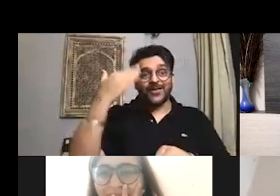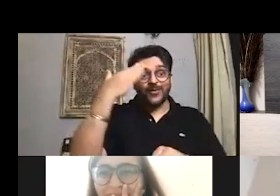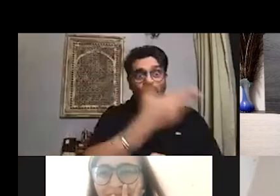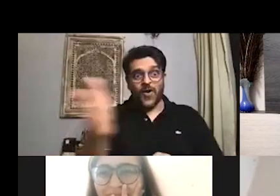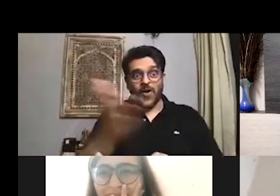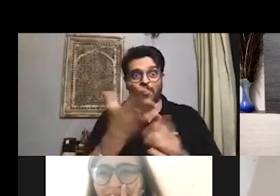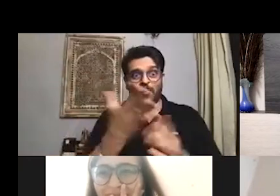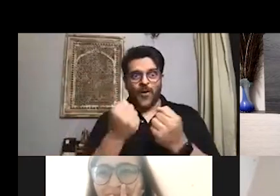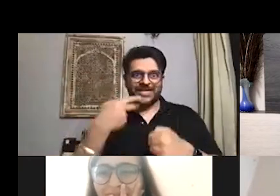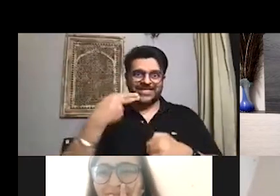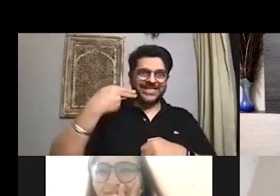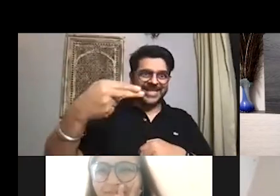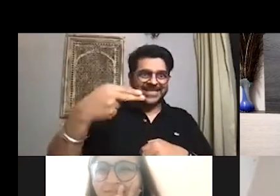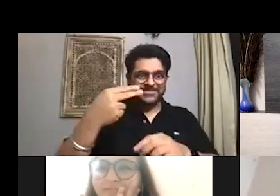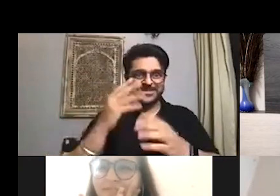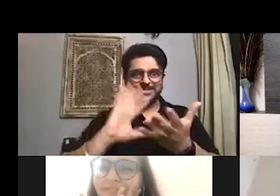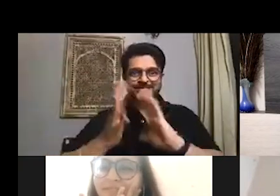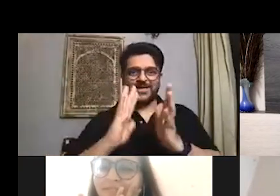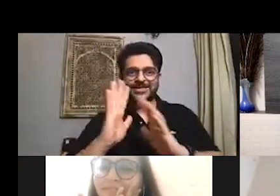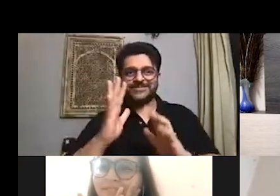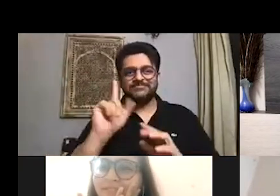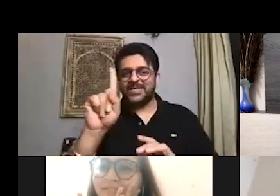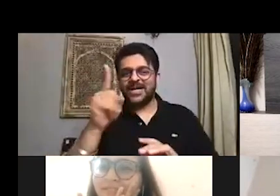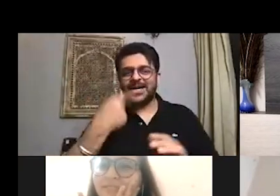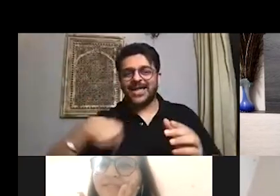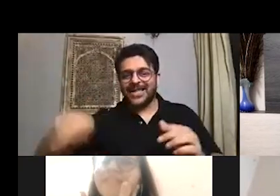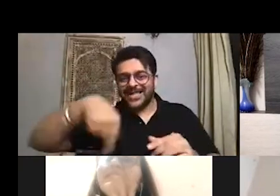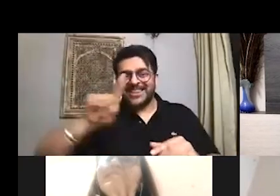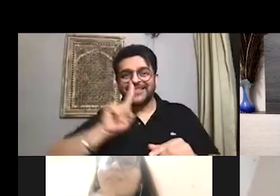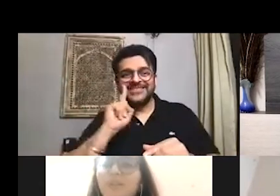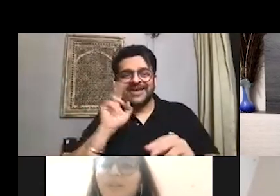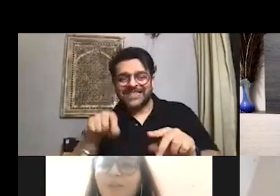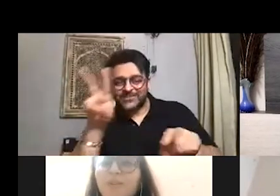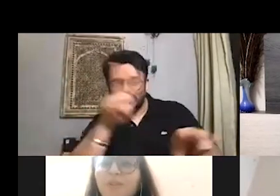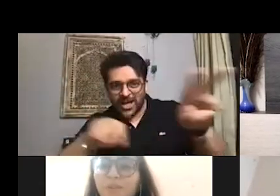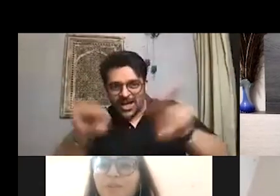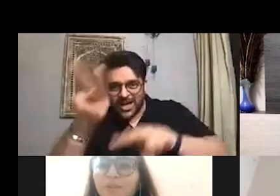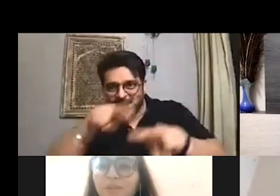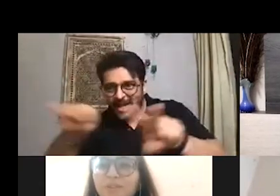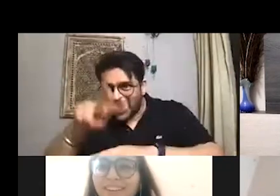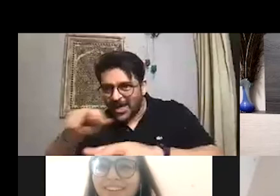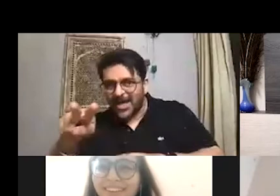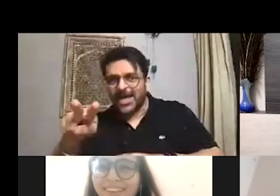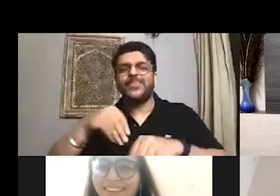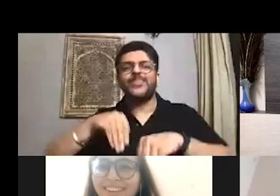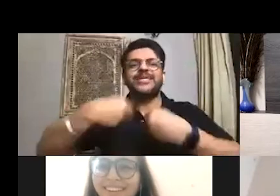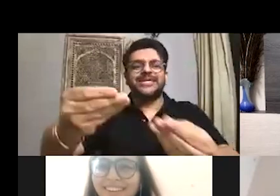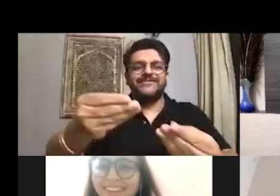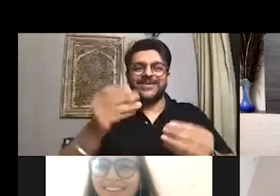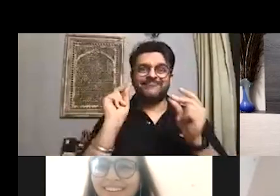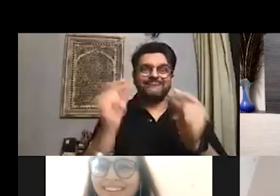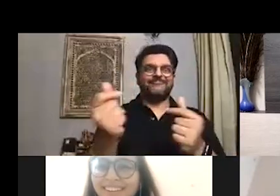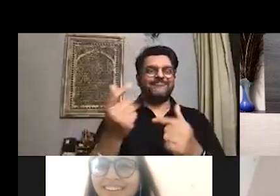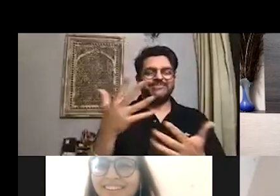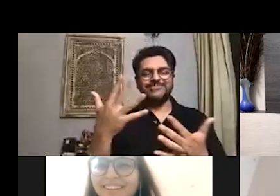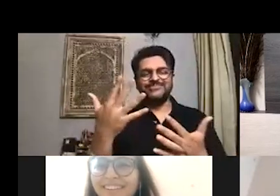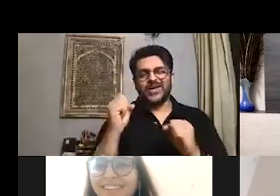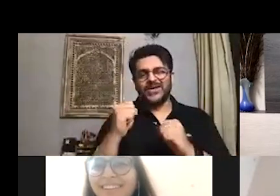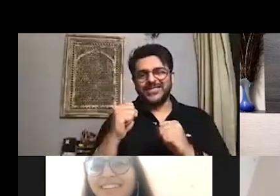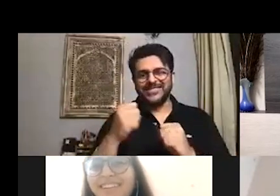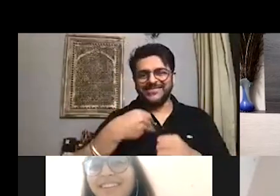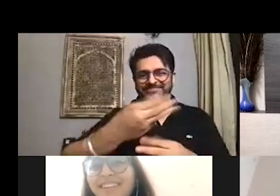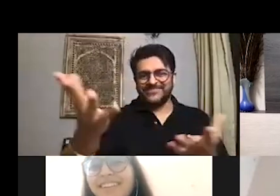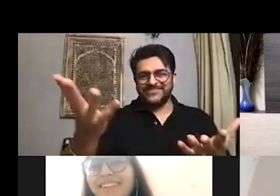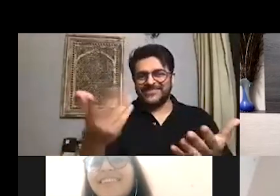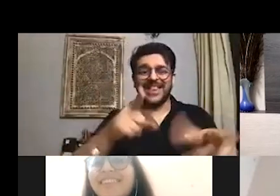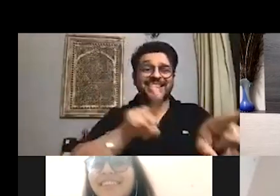we need to, you know, first know who you are, see what your personalities are, and observe everyone, and then only we can